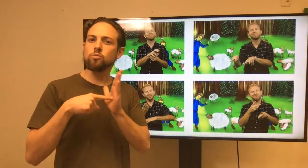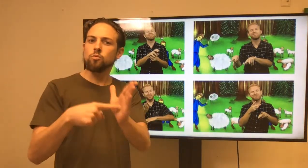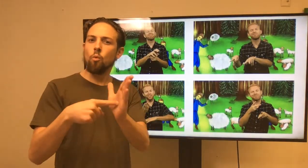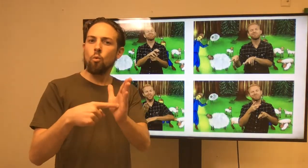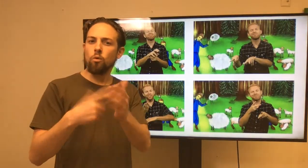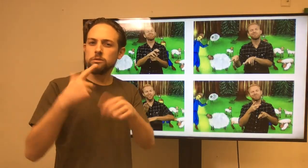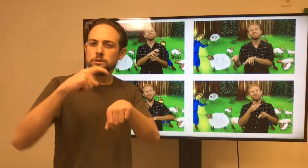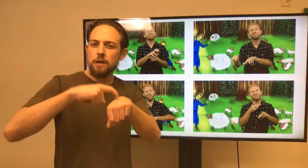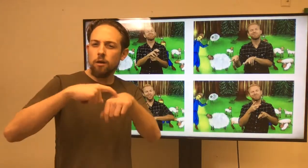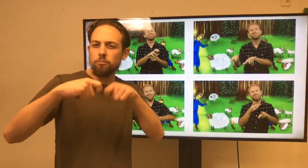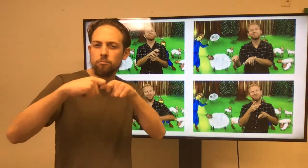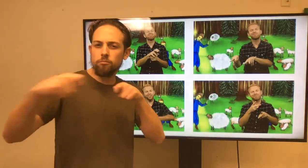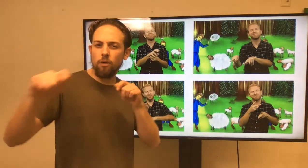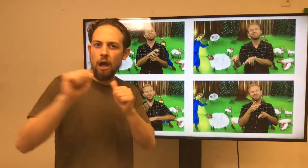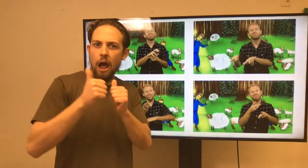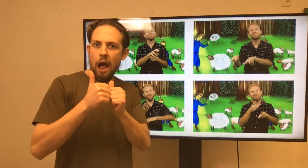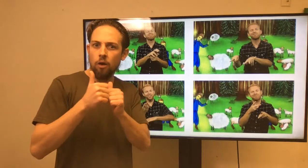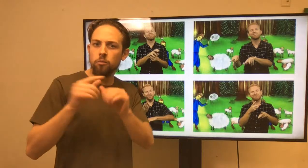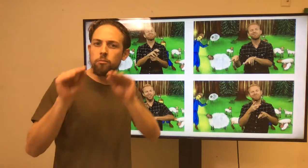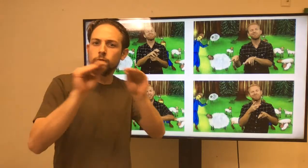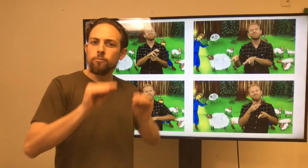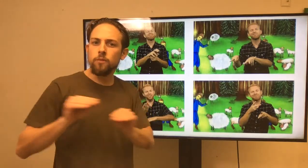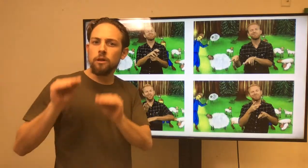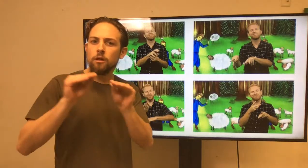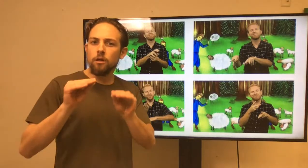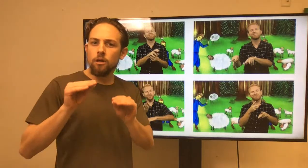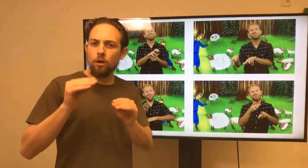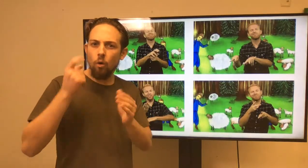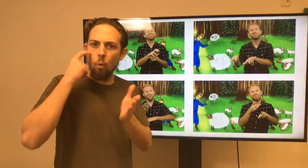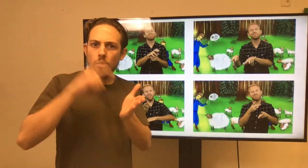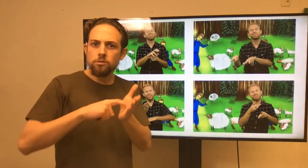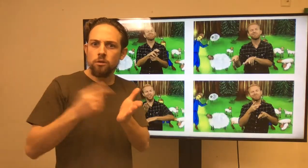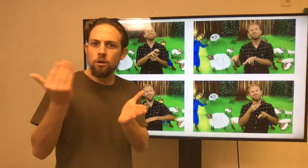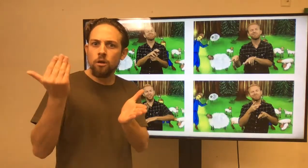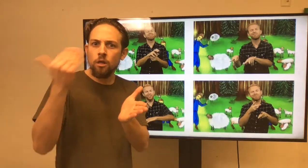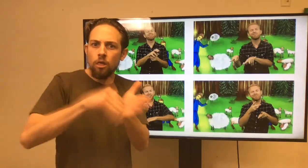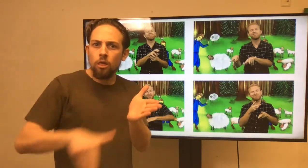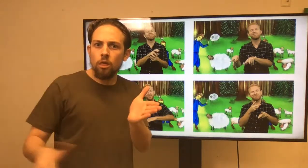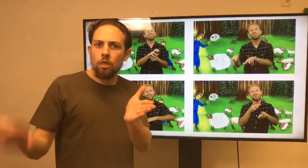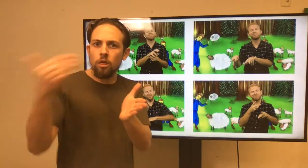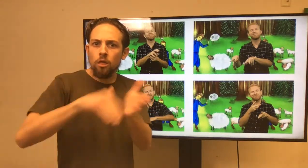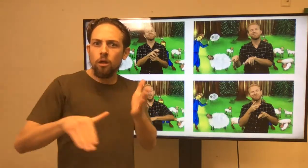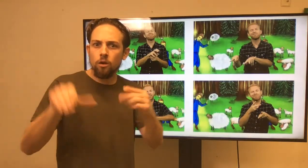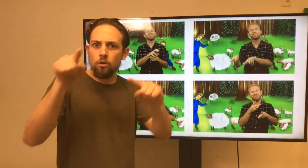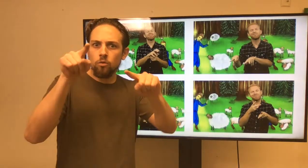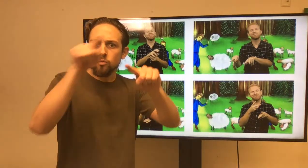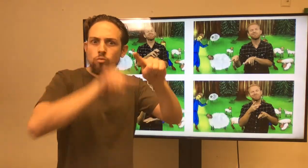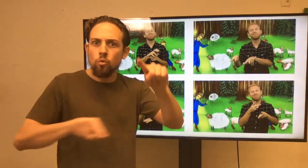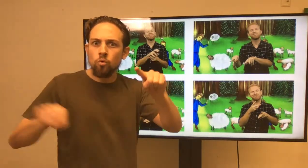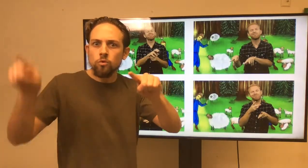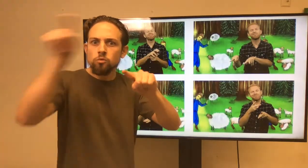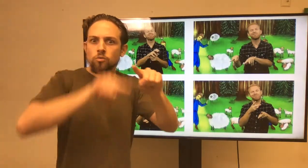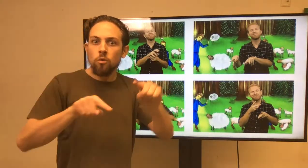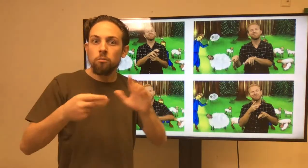That's the really cool thing about ASL, is you can show time by the movement of the signs. You can